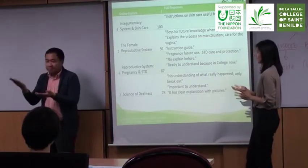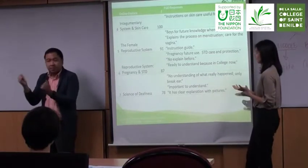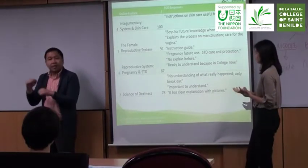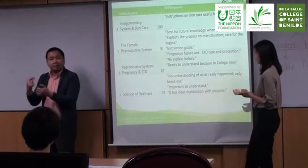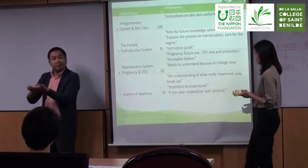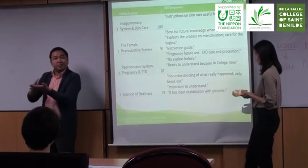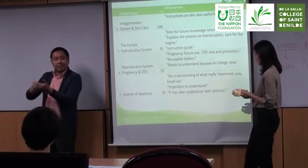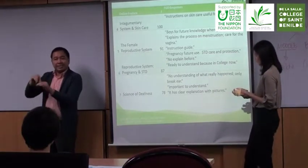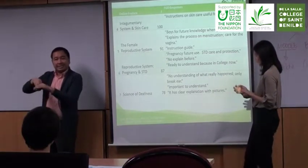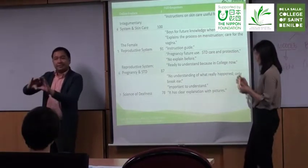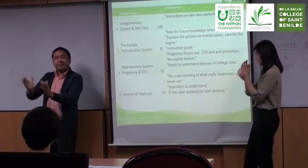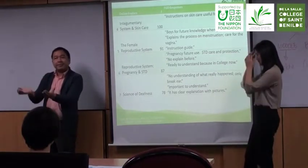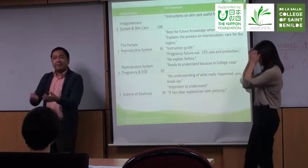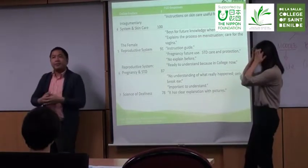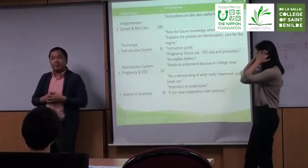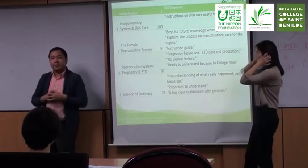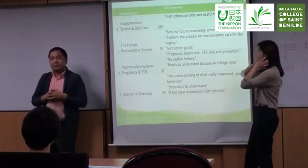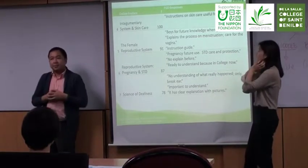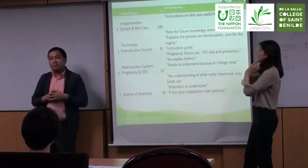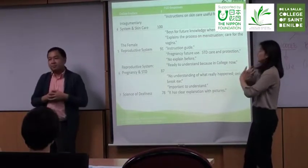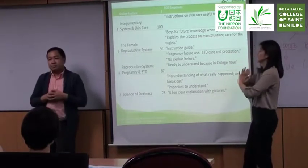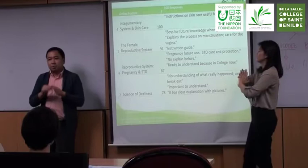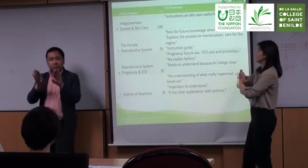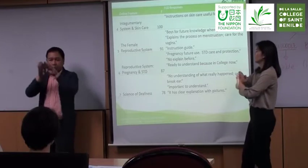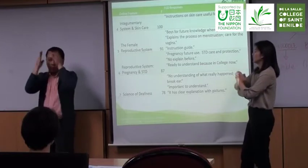it in class.